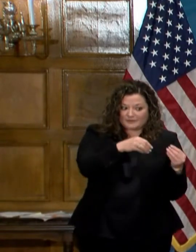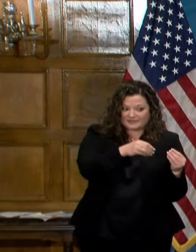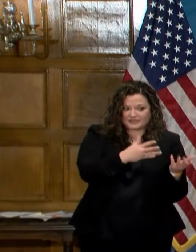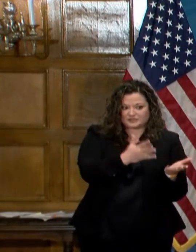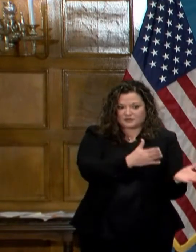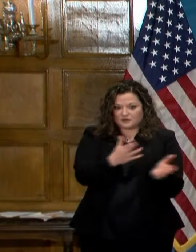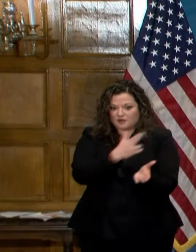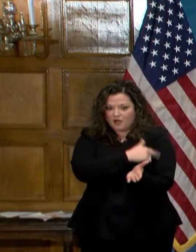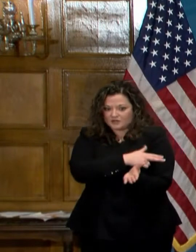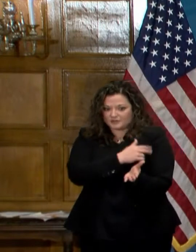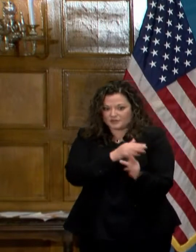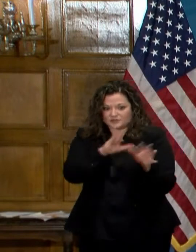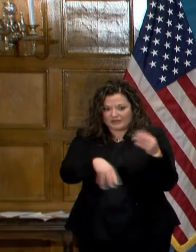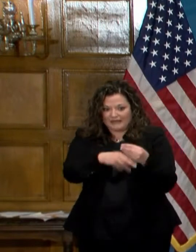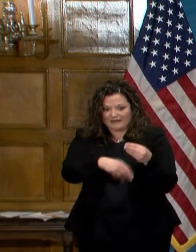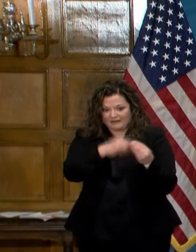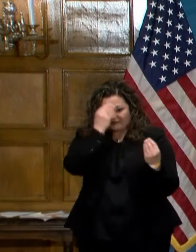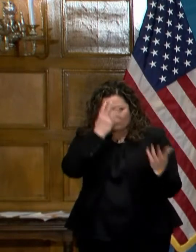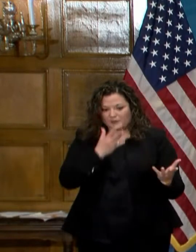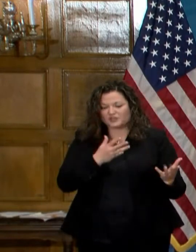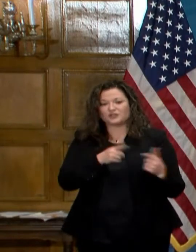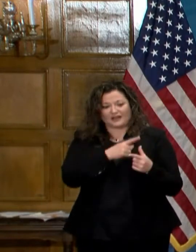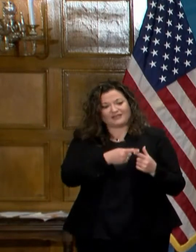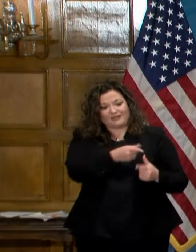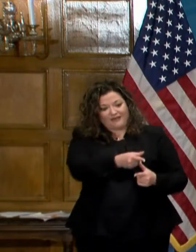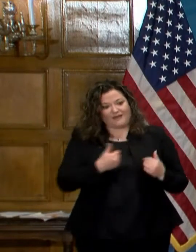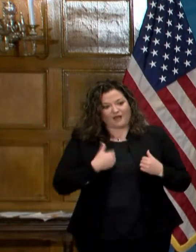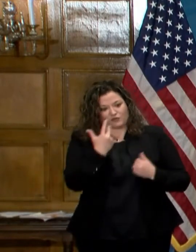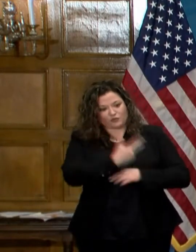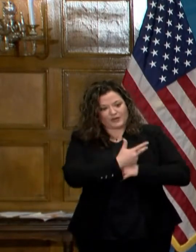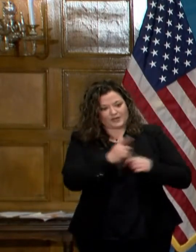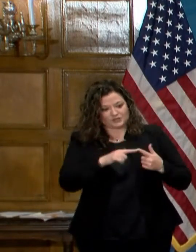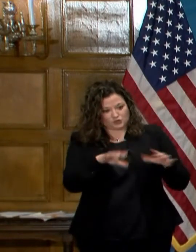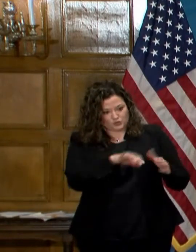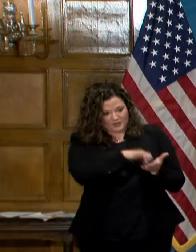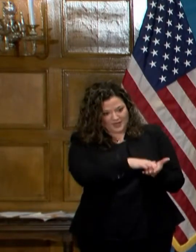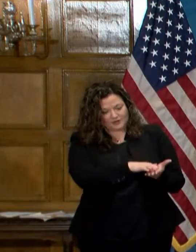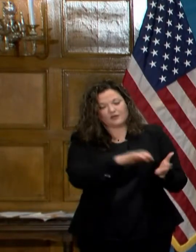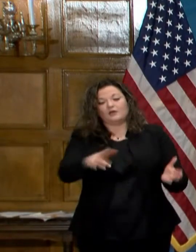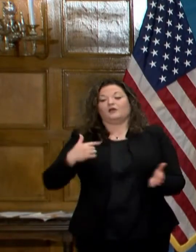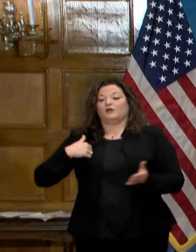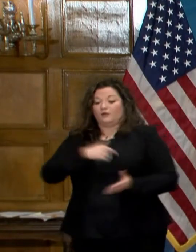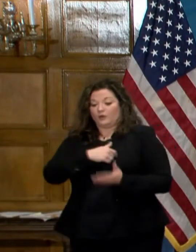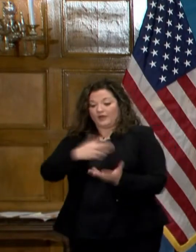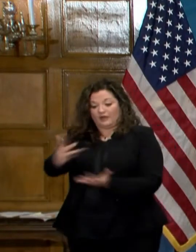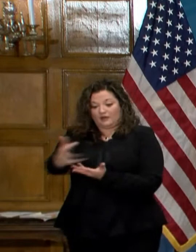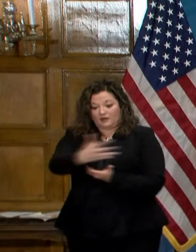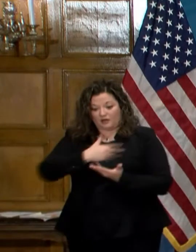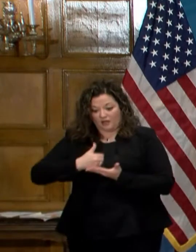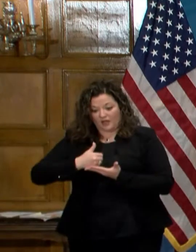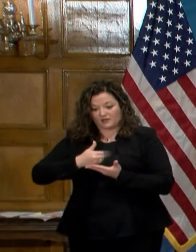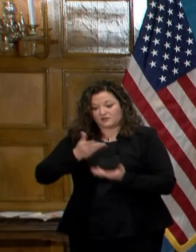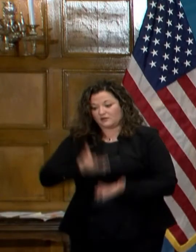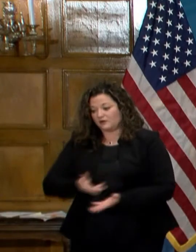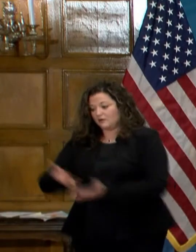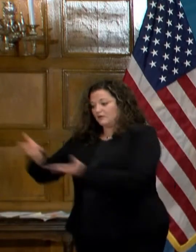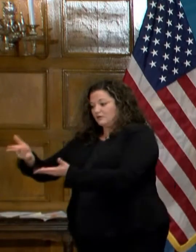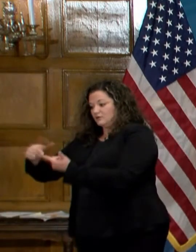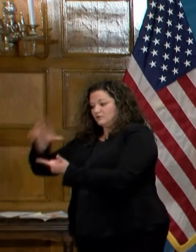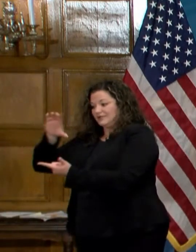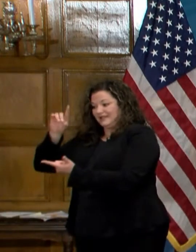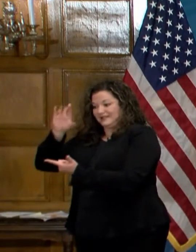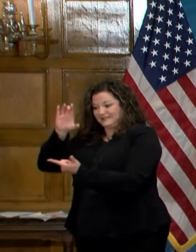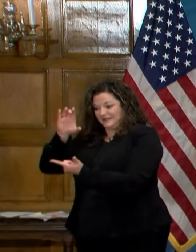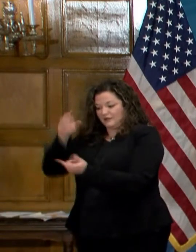and they have 3 days to do it. And then we collect the data, and it's transferred to the CDC, and they've got to upload it and get it